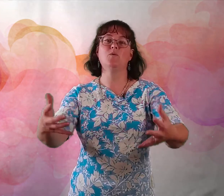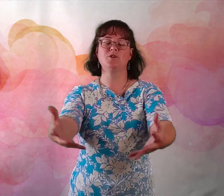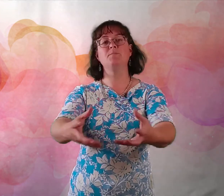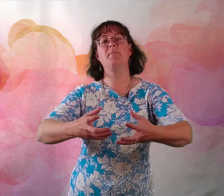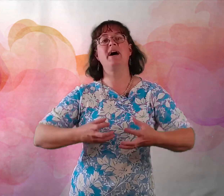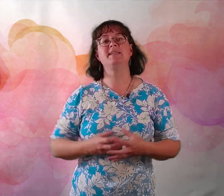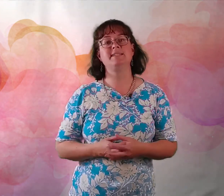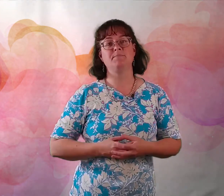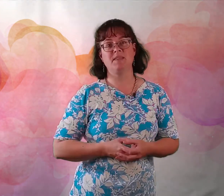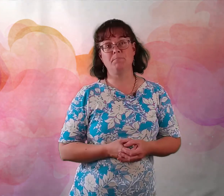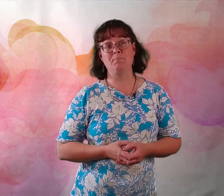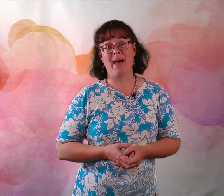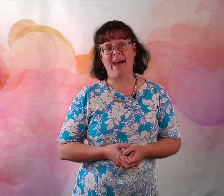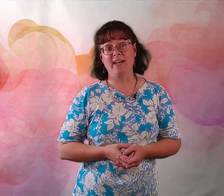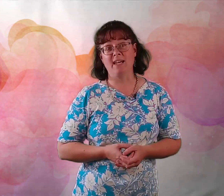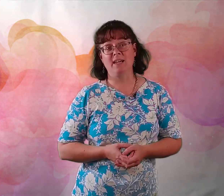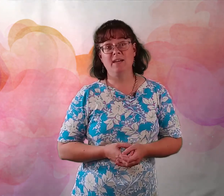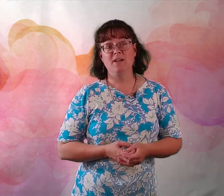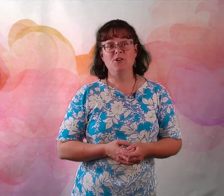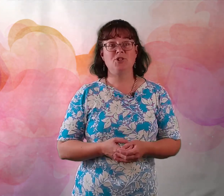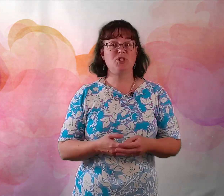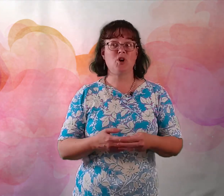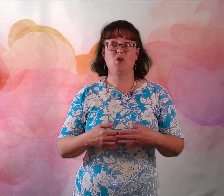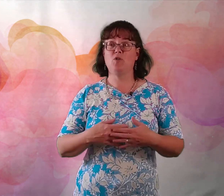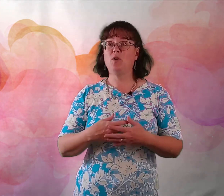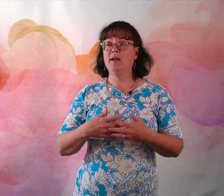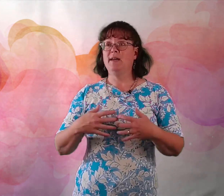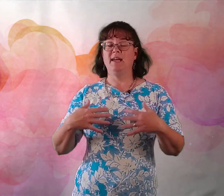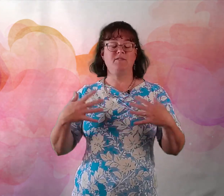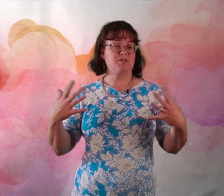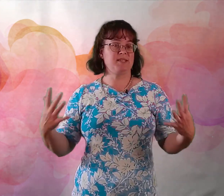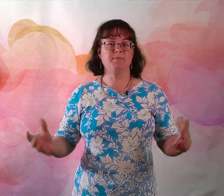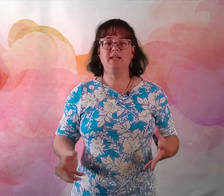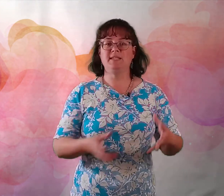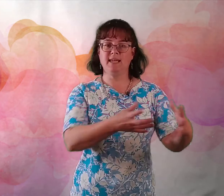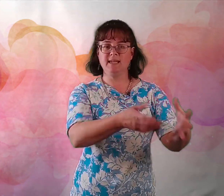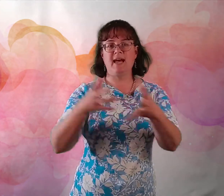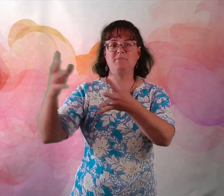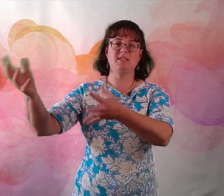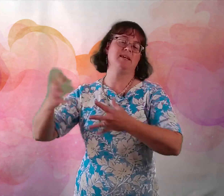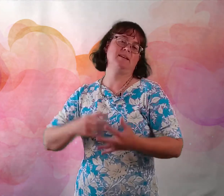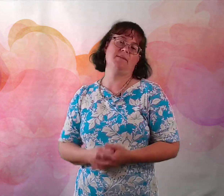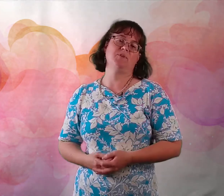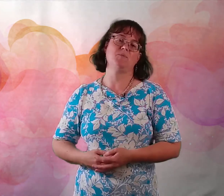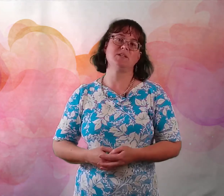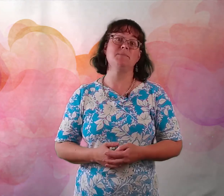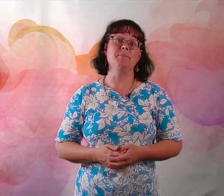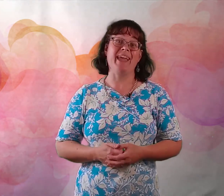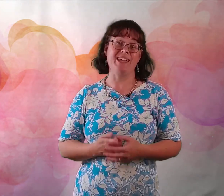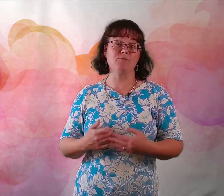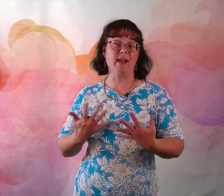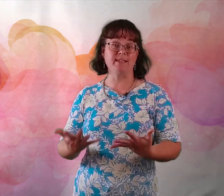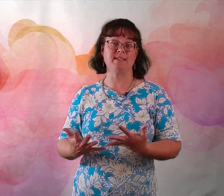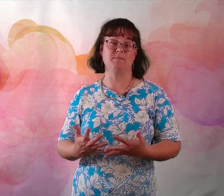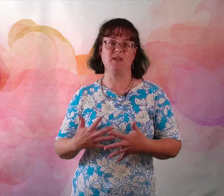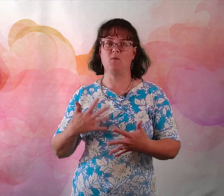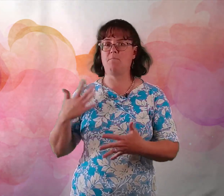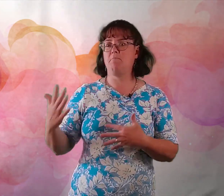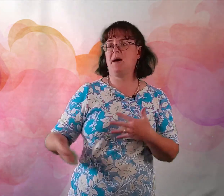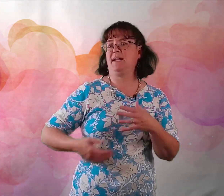order to buy something back. So if somebody's kidnapped, the kidnappers want to be paid a ransom. They want